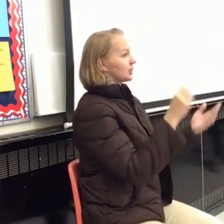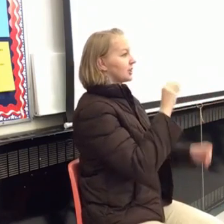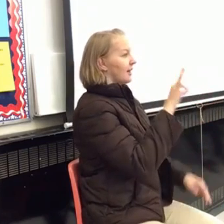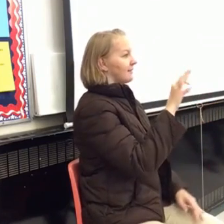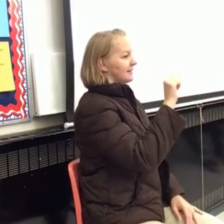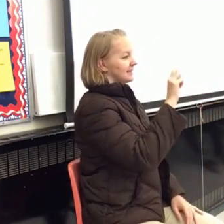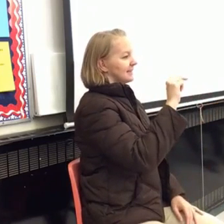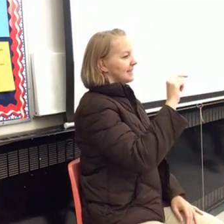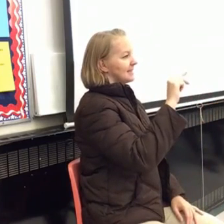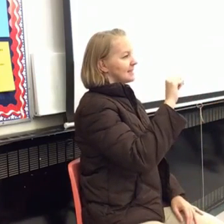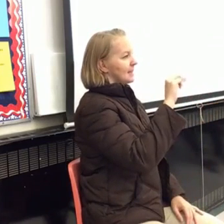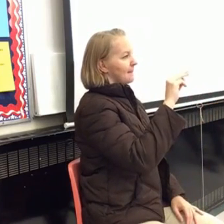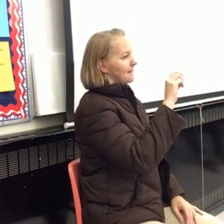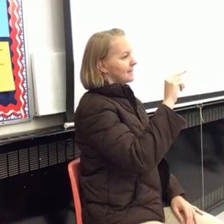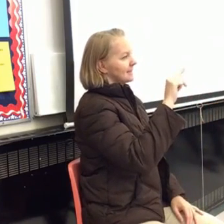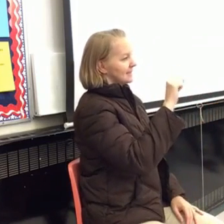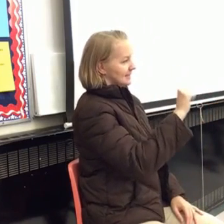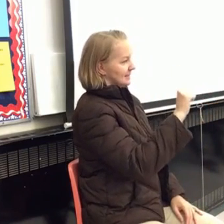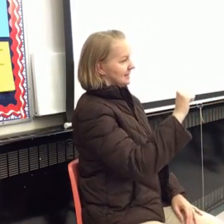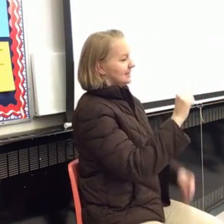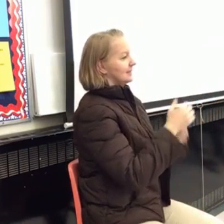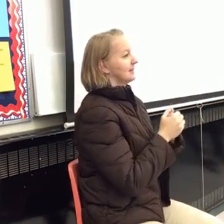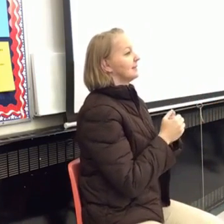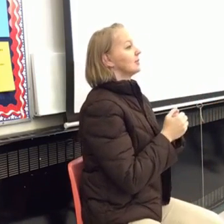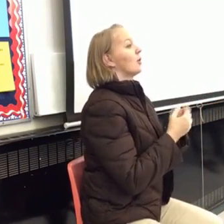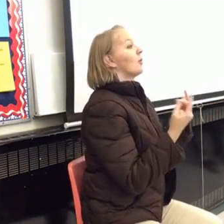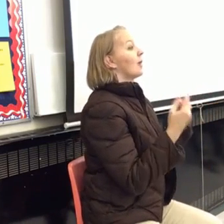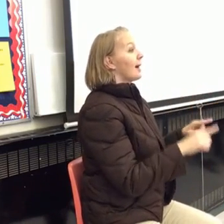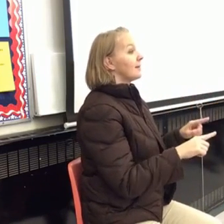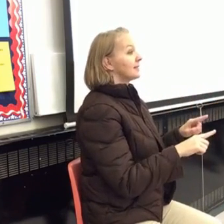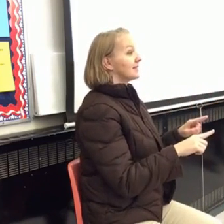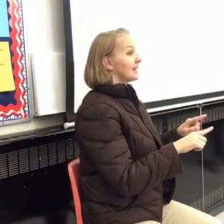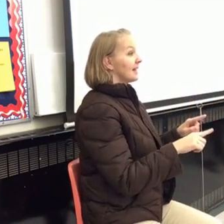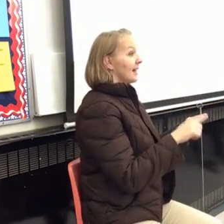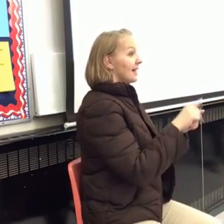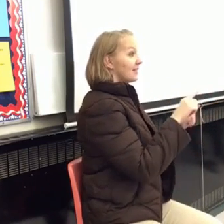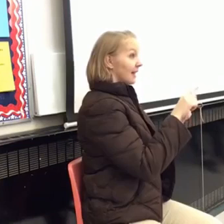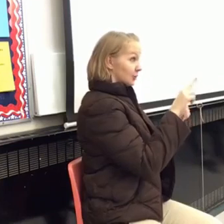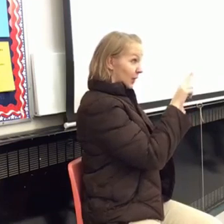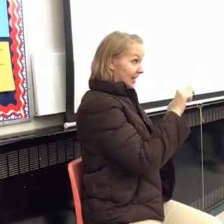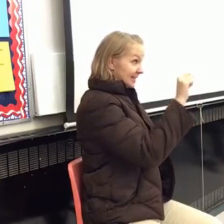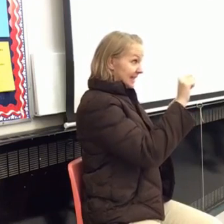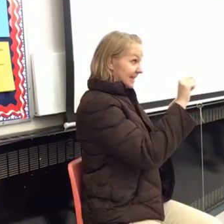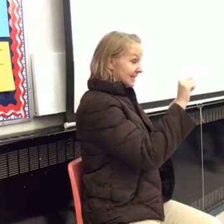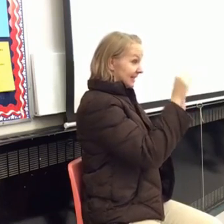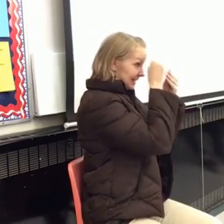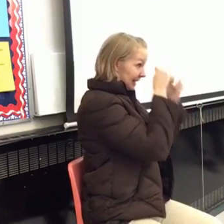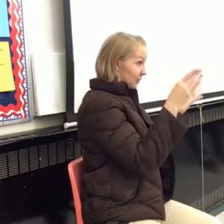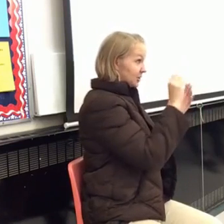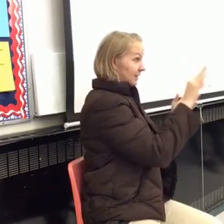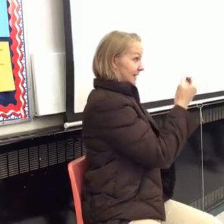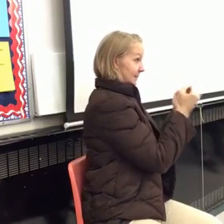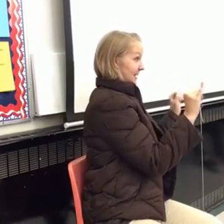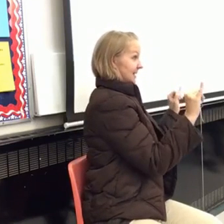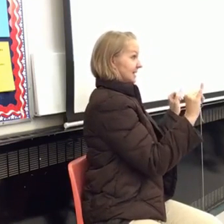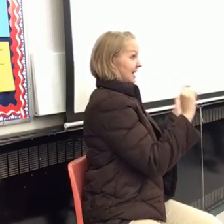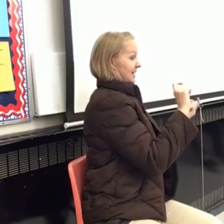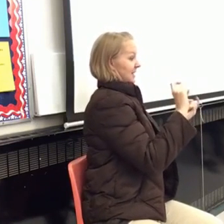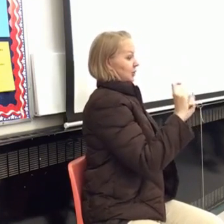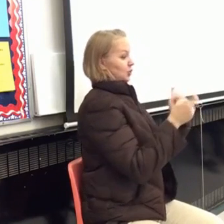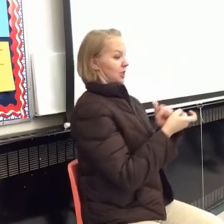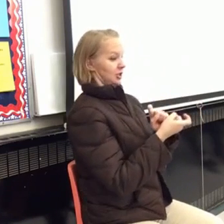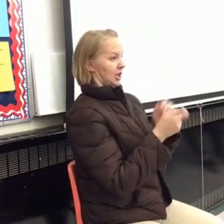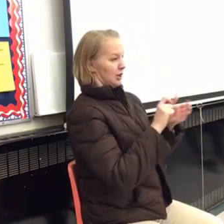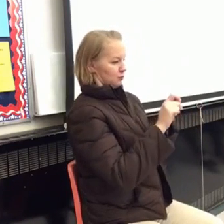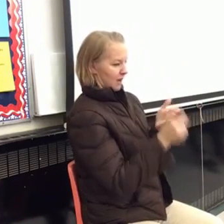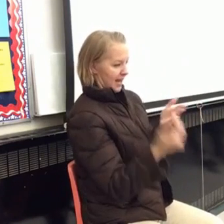what happens is that they're going to take the U.S. Declaration of Independence and they rewrite it for women, which you can see on the right.